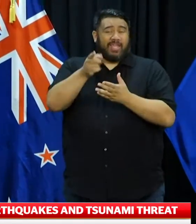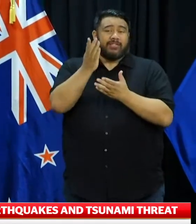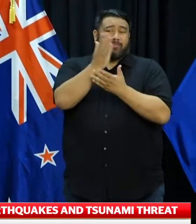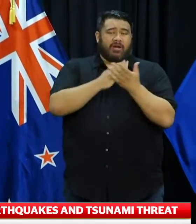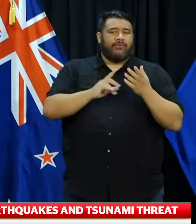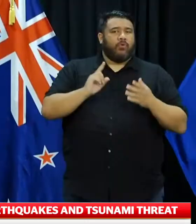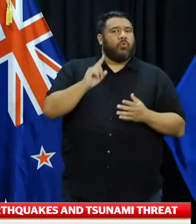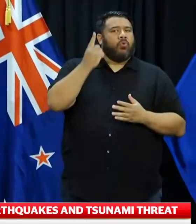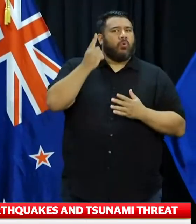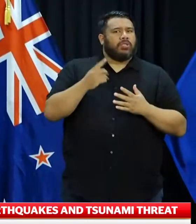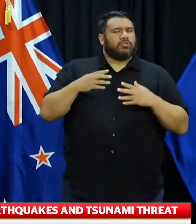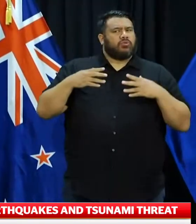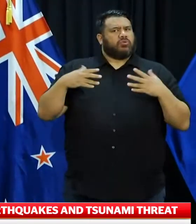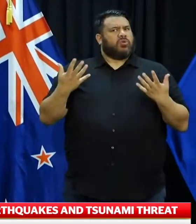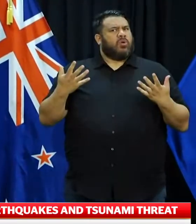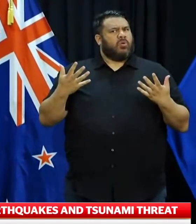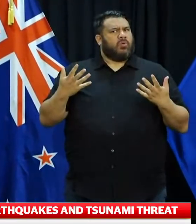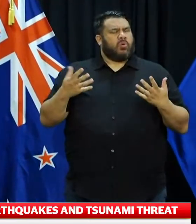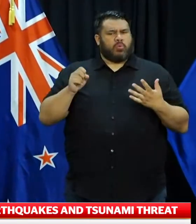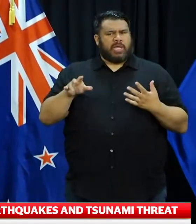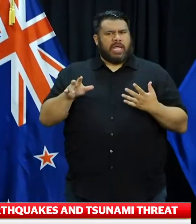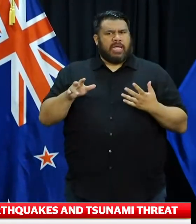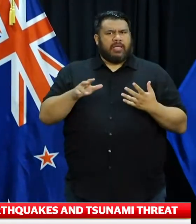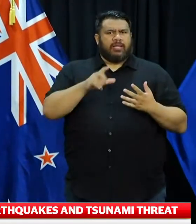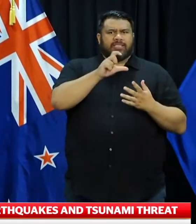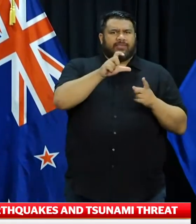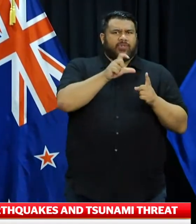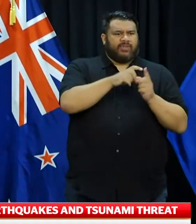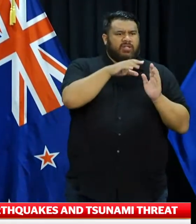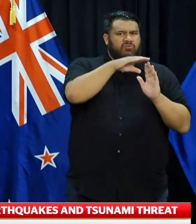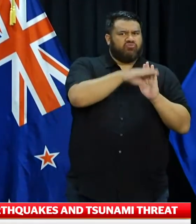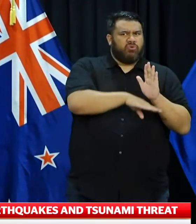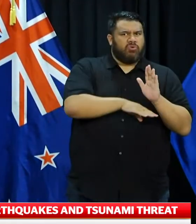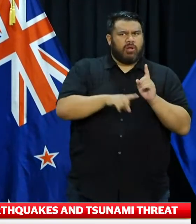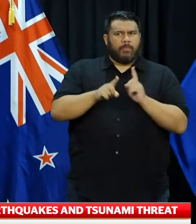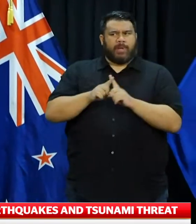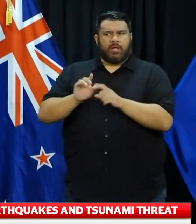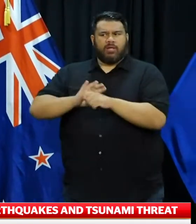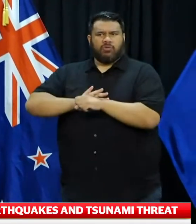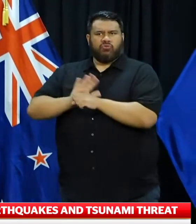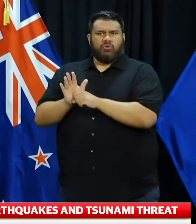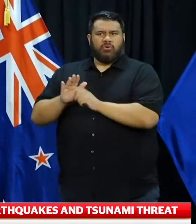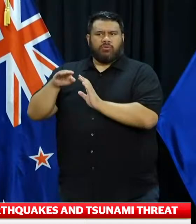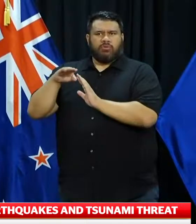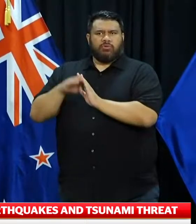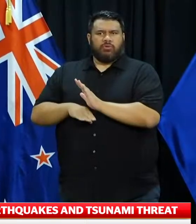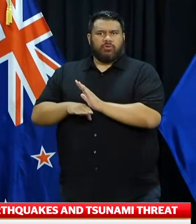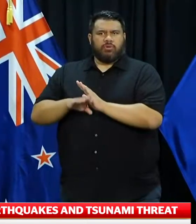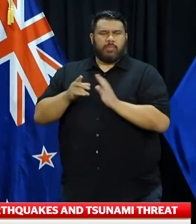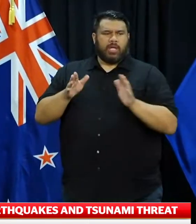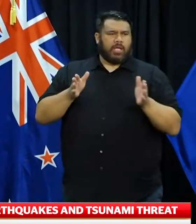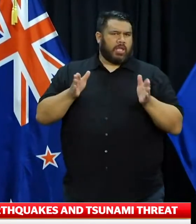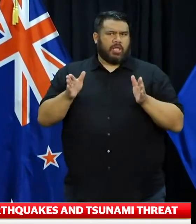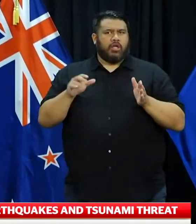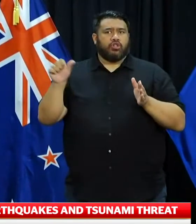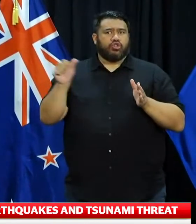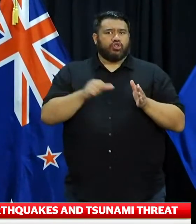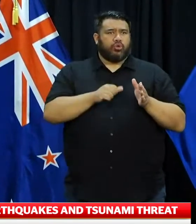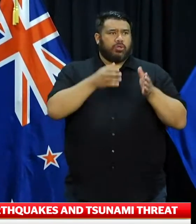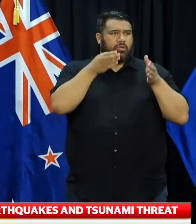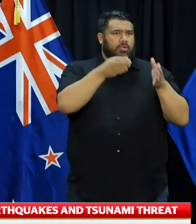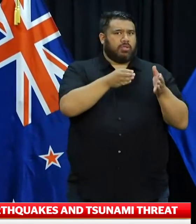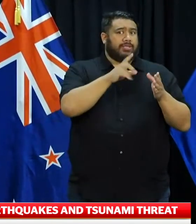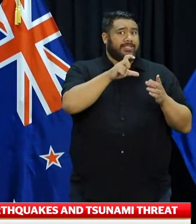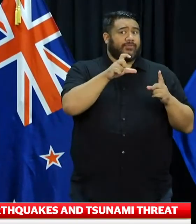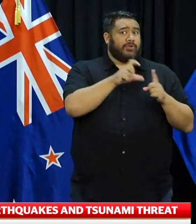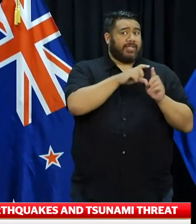before that the civil defence overrides the COVID restrictions, so they should be listening to the civil defence instructions? That's absolutely correct.